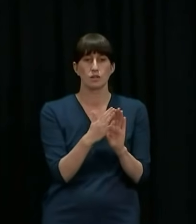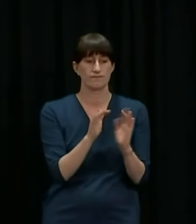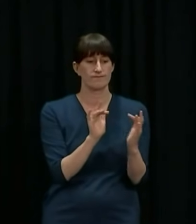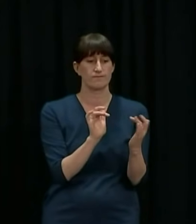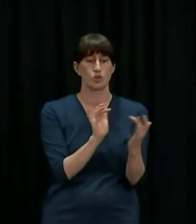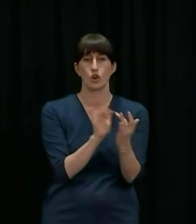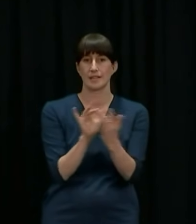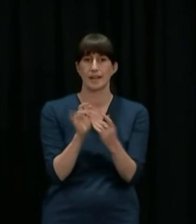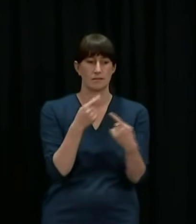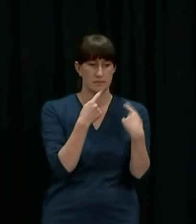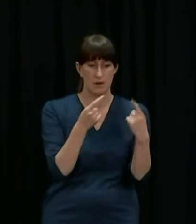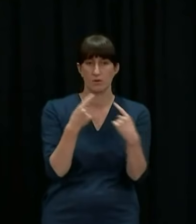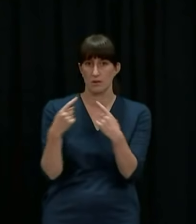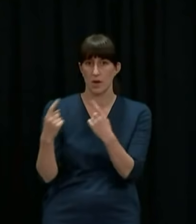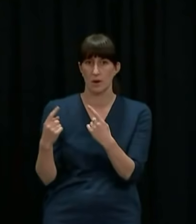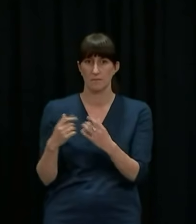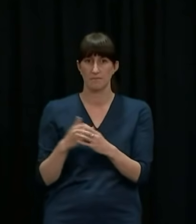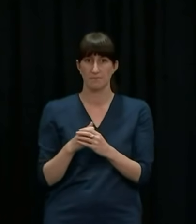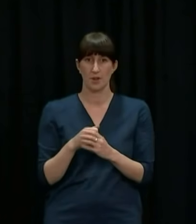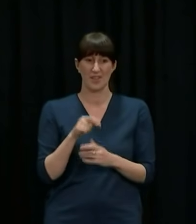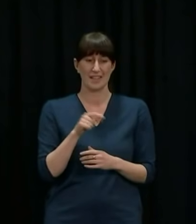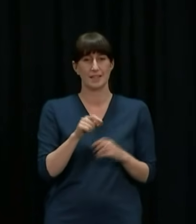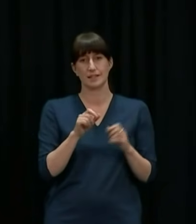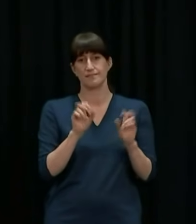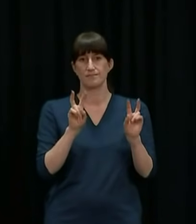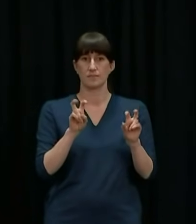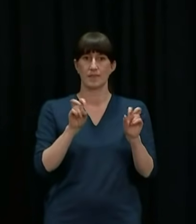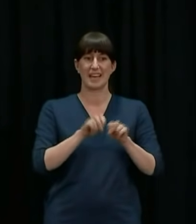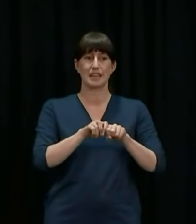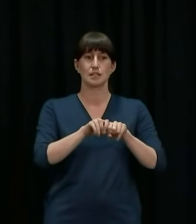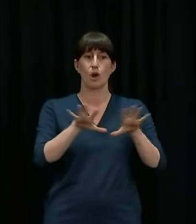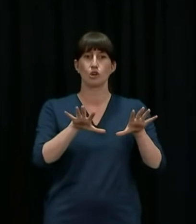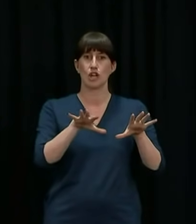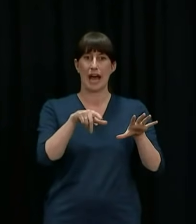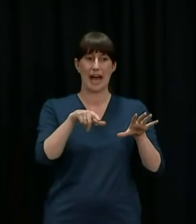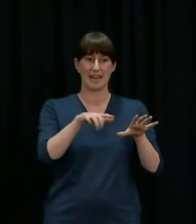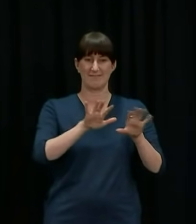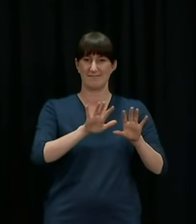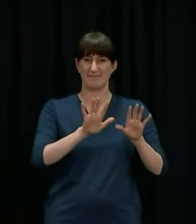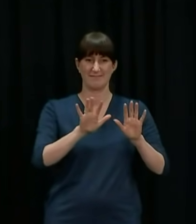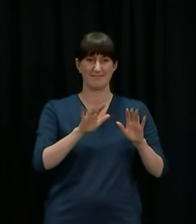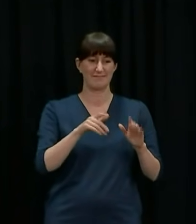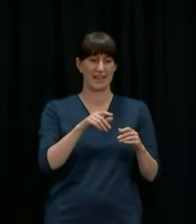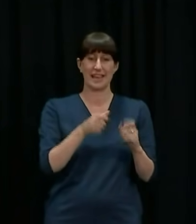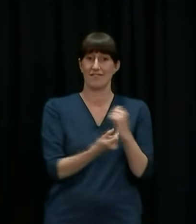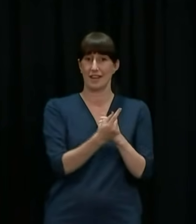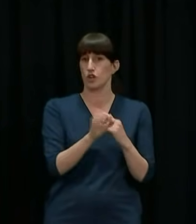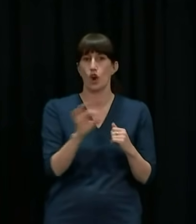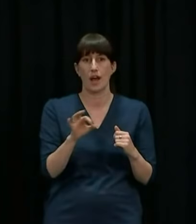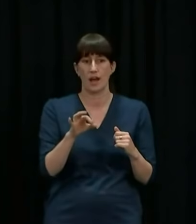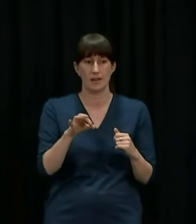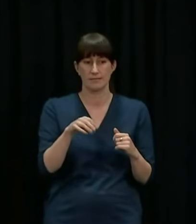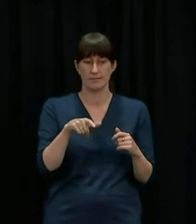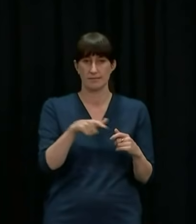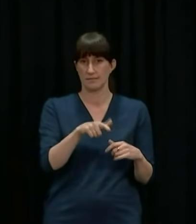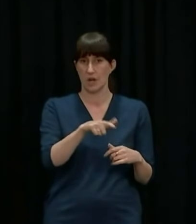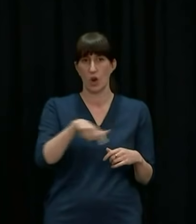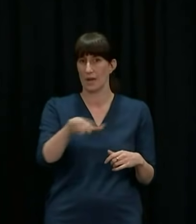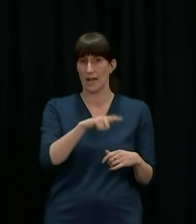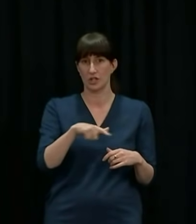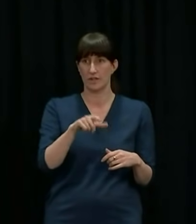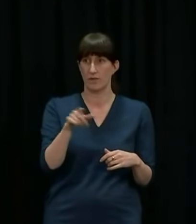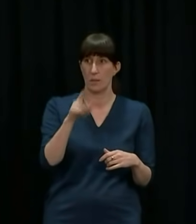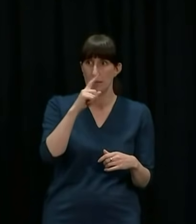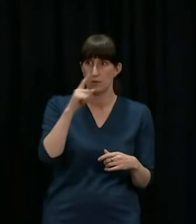an exposure event rather than a location of interest, and the early learning service won't be therefore listed on our website as a location of